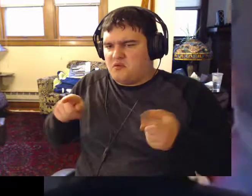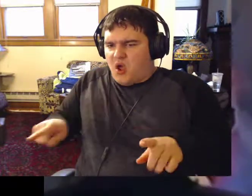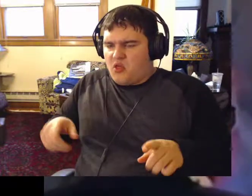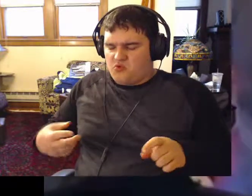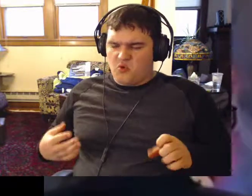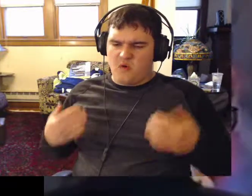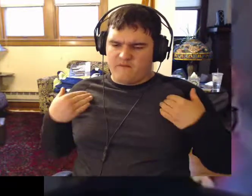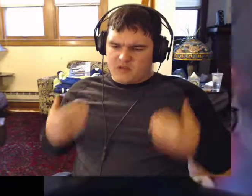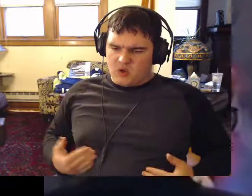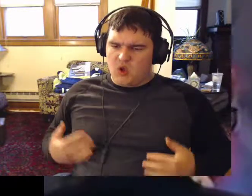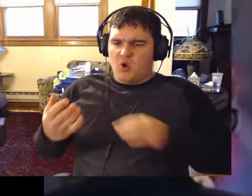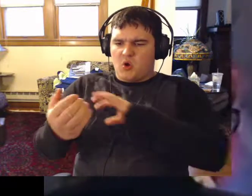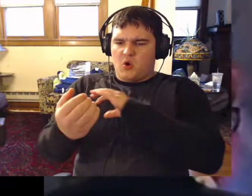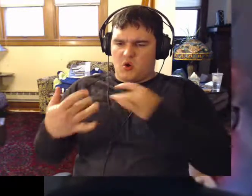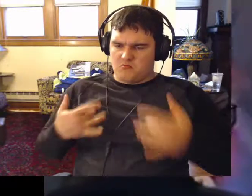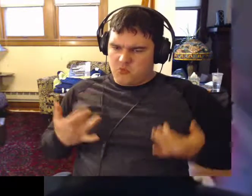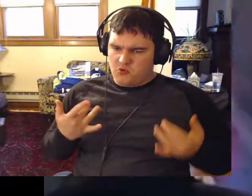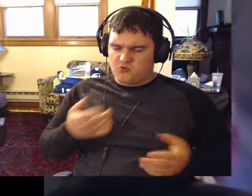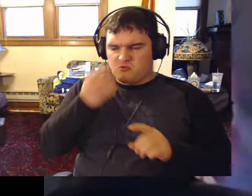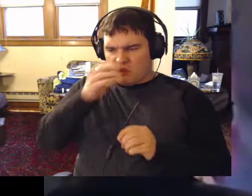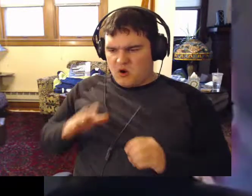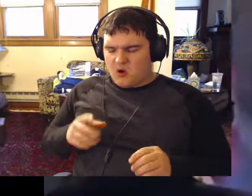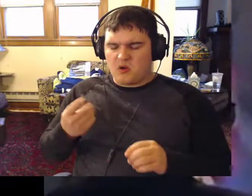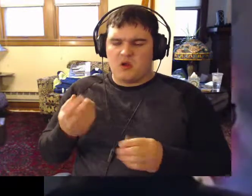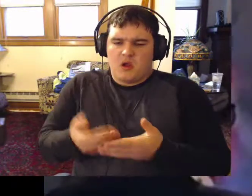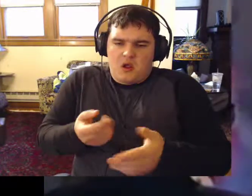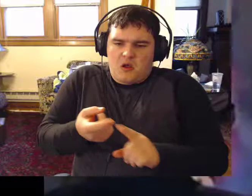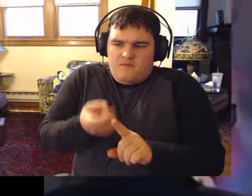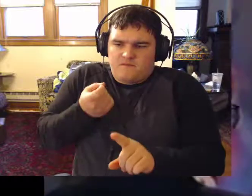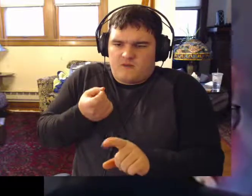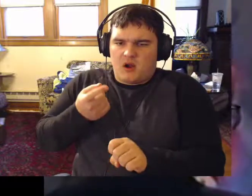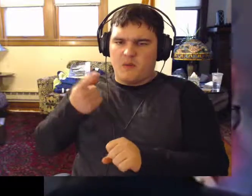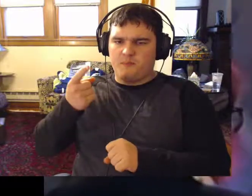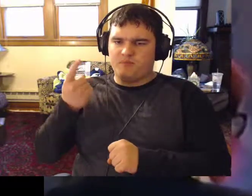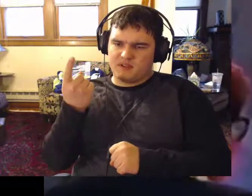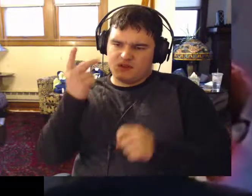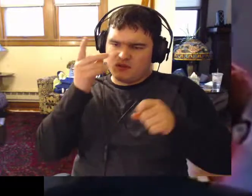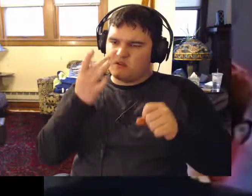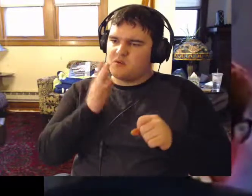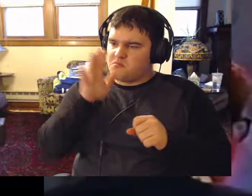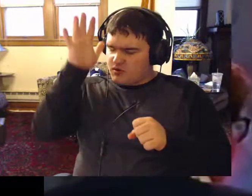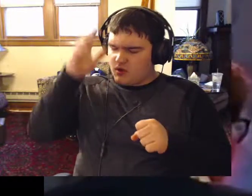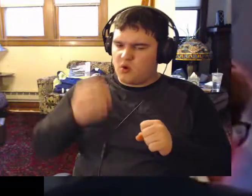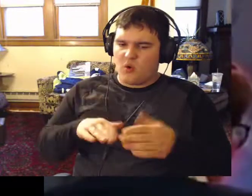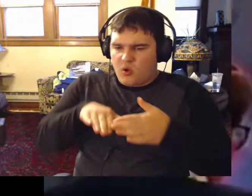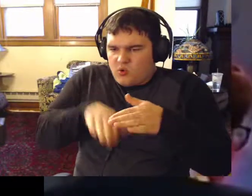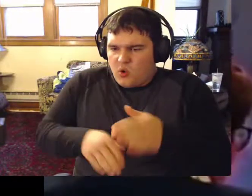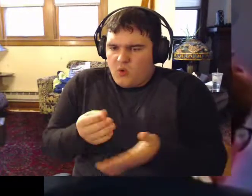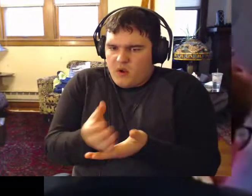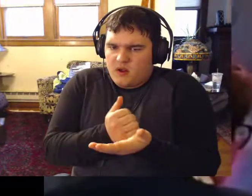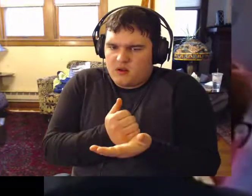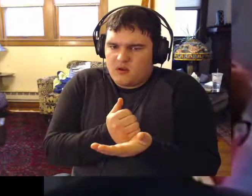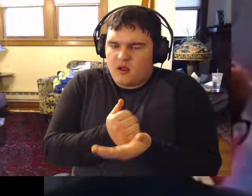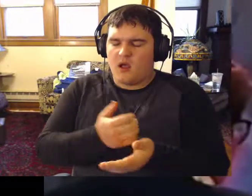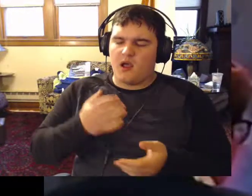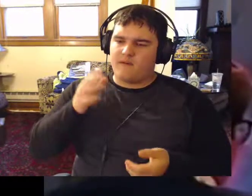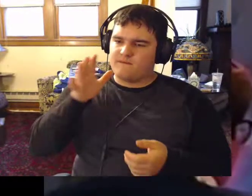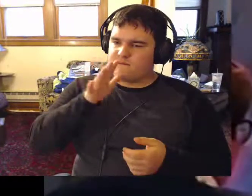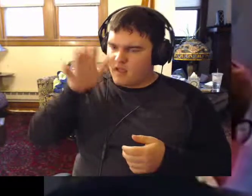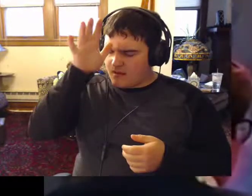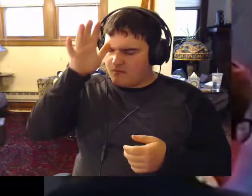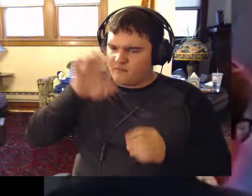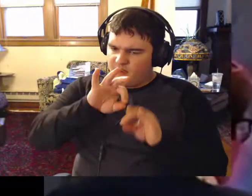neglect come from single-parent families or perhaps low-income families. But I've also found out over the years of working